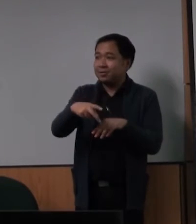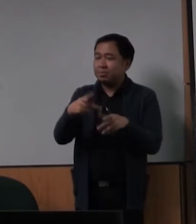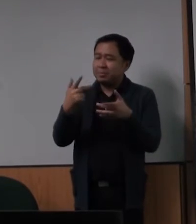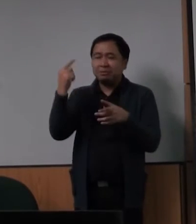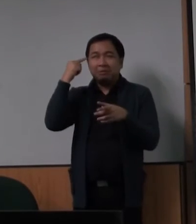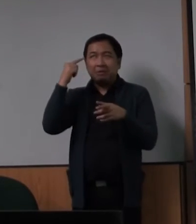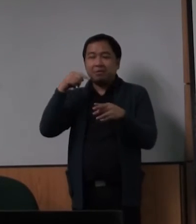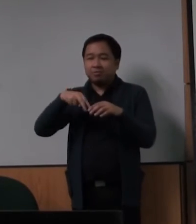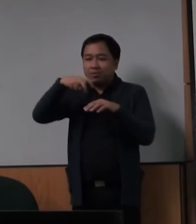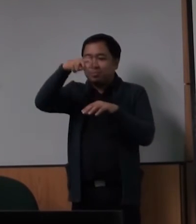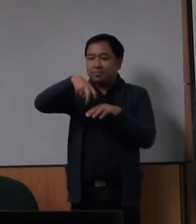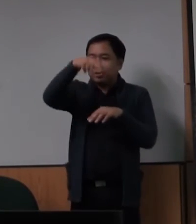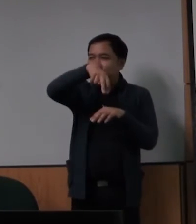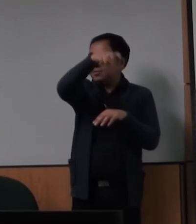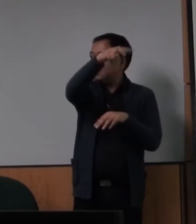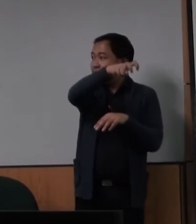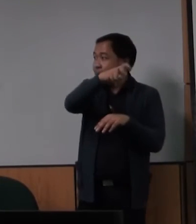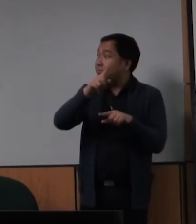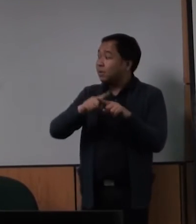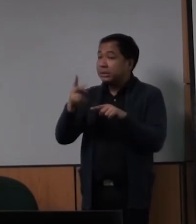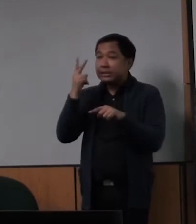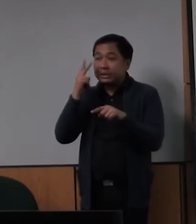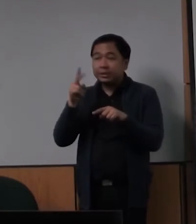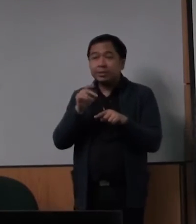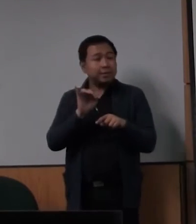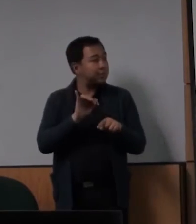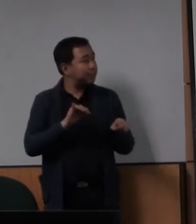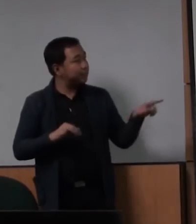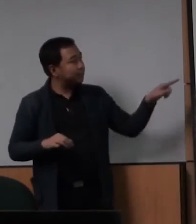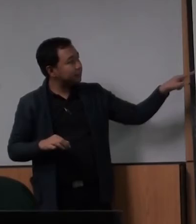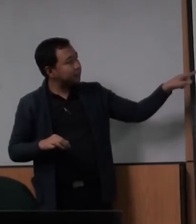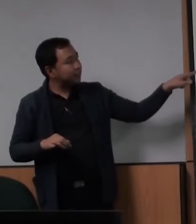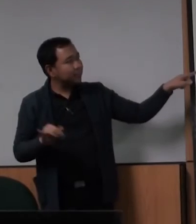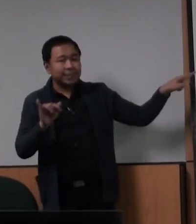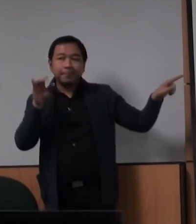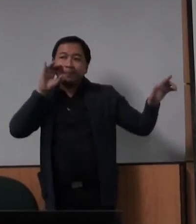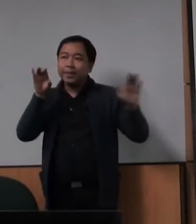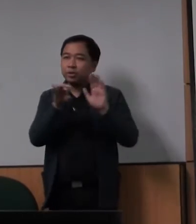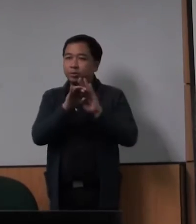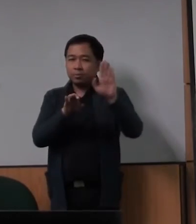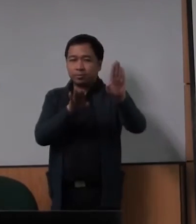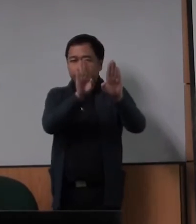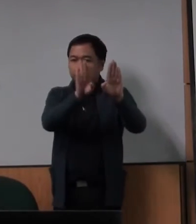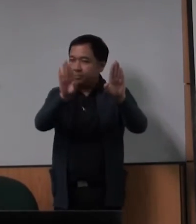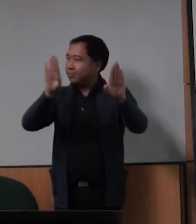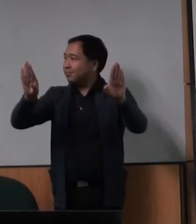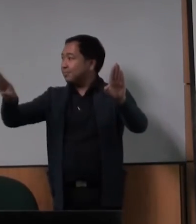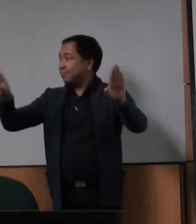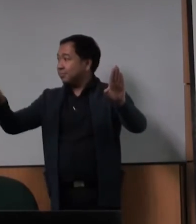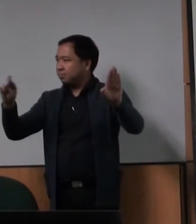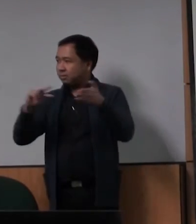is jumping. But if you will look at it, it's just a picture, static, it's not